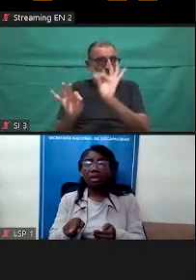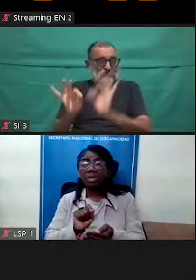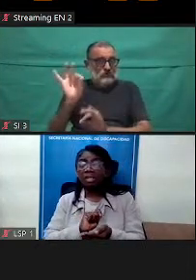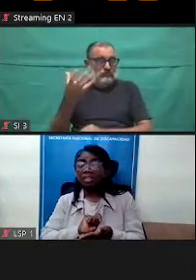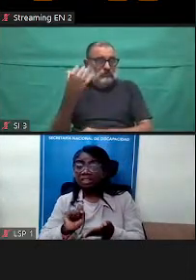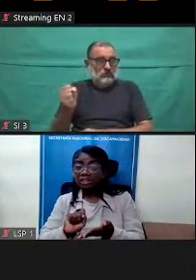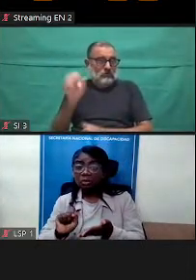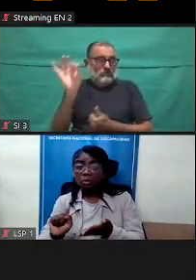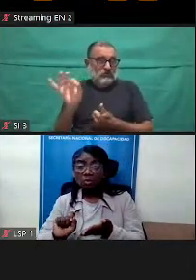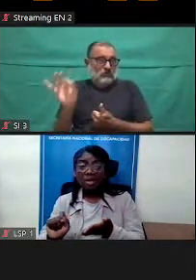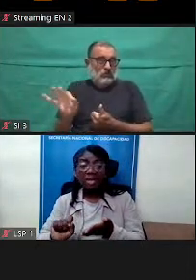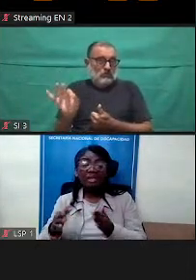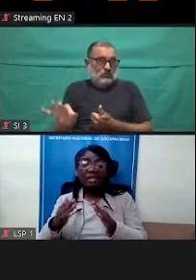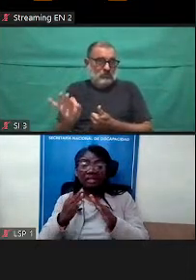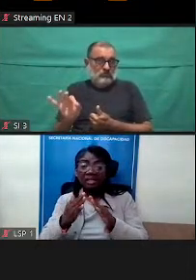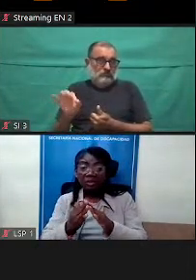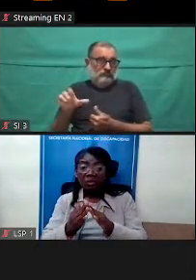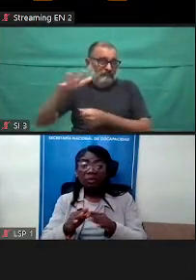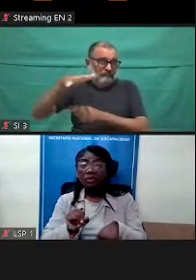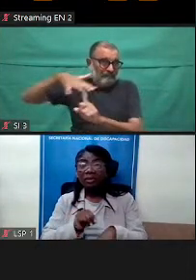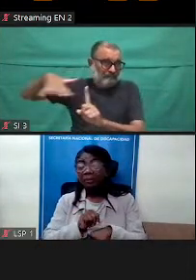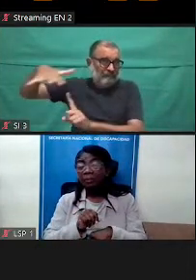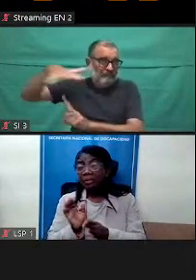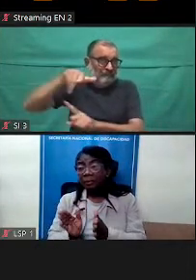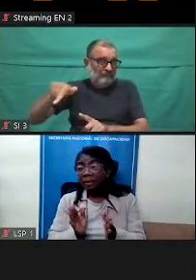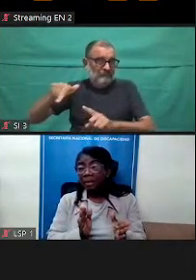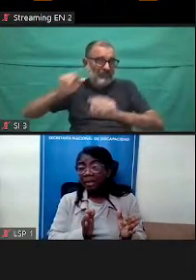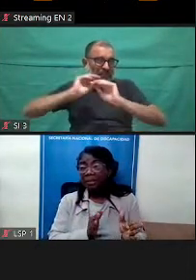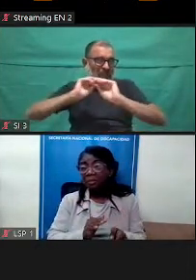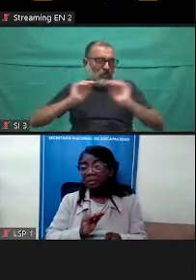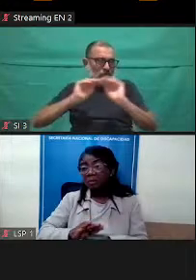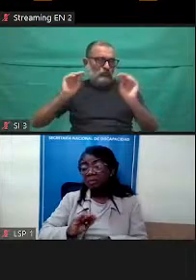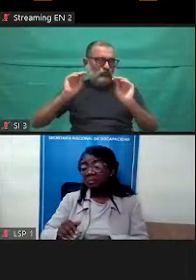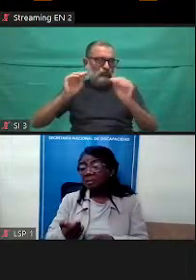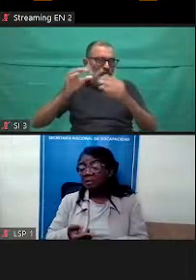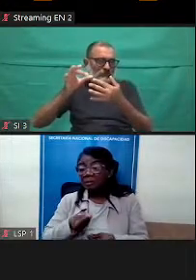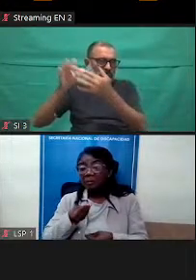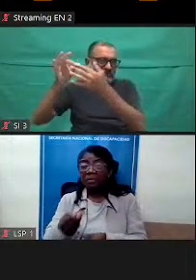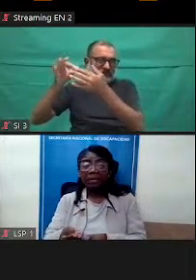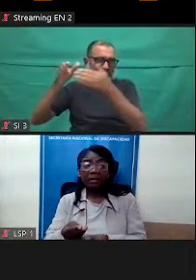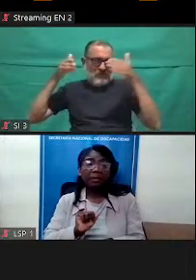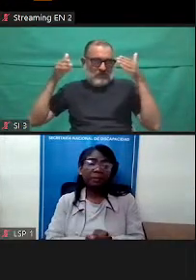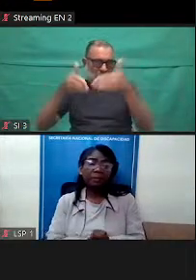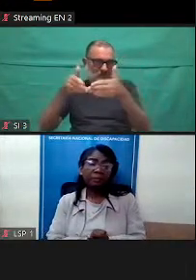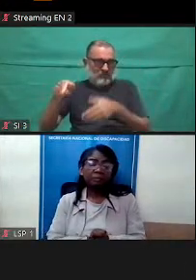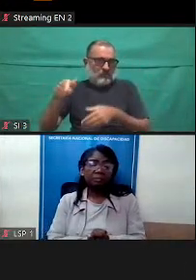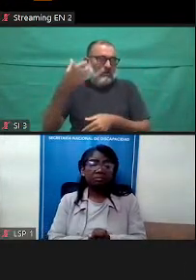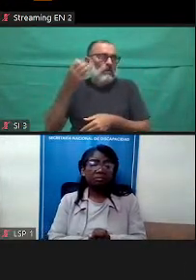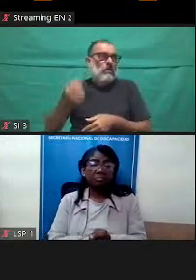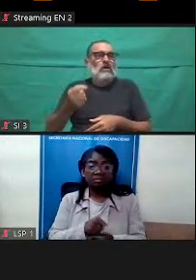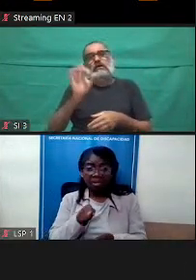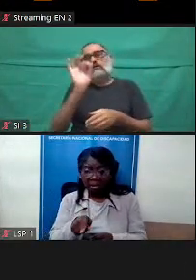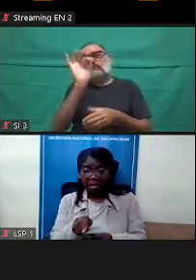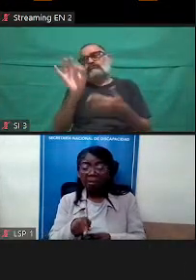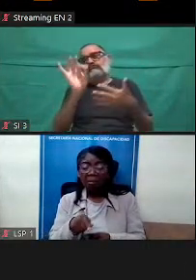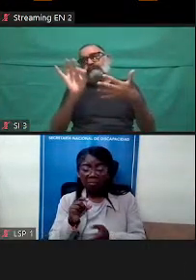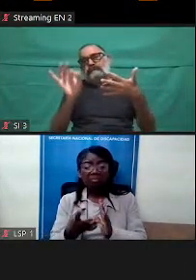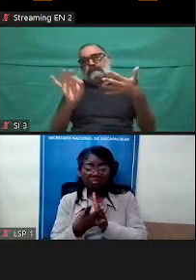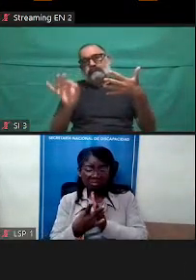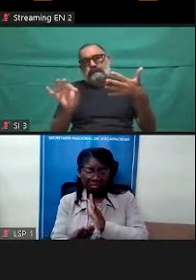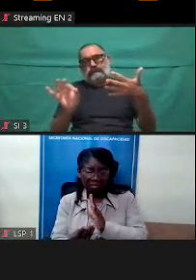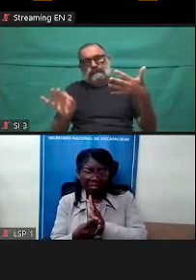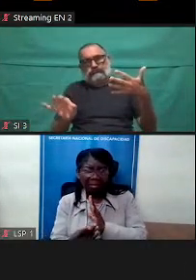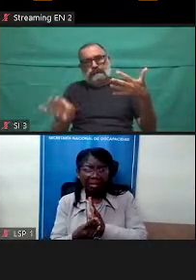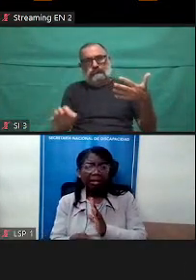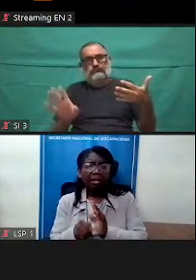need to stop these special education access of the younger